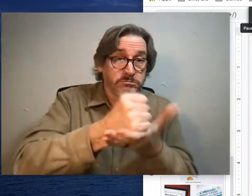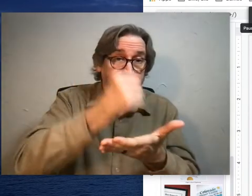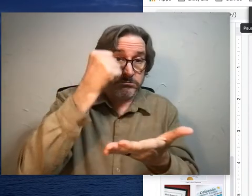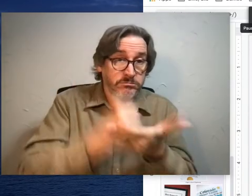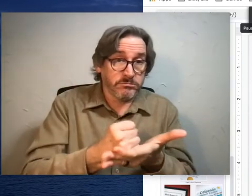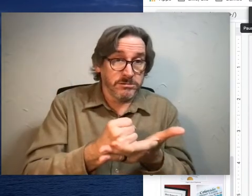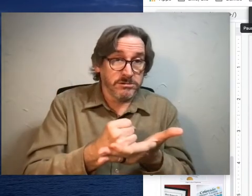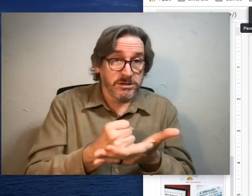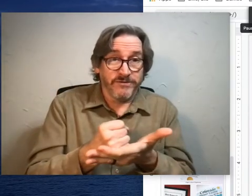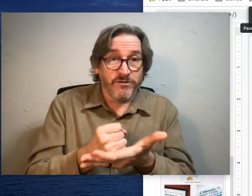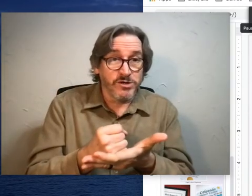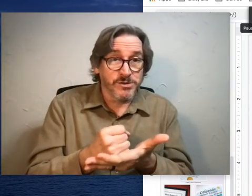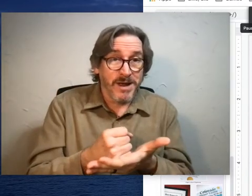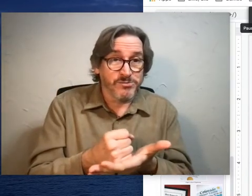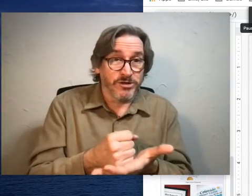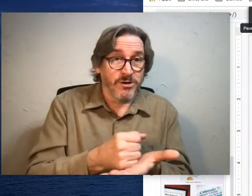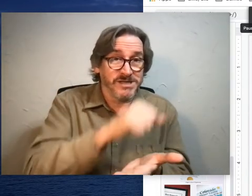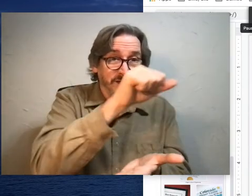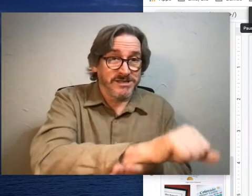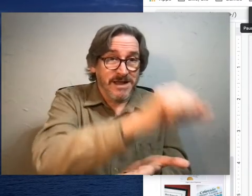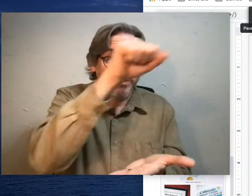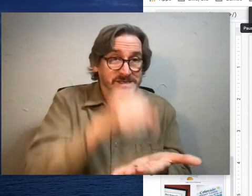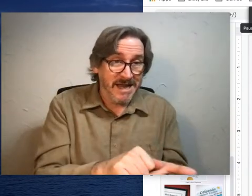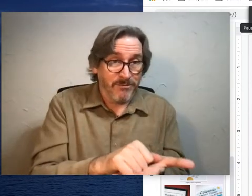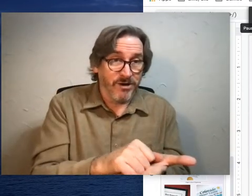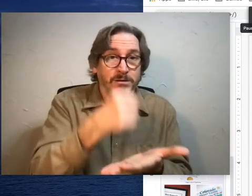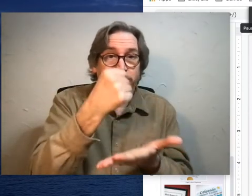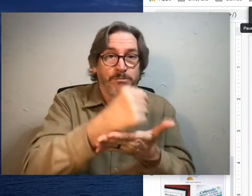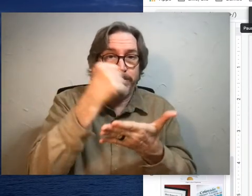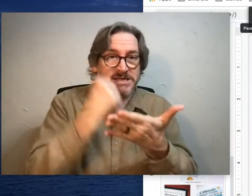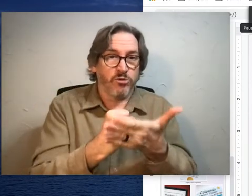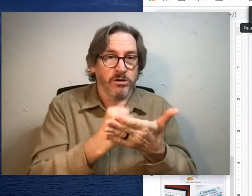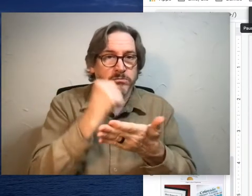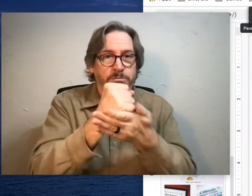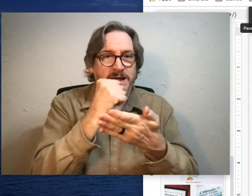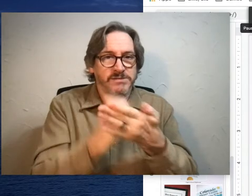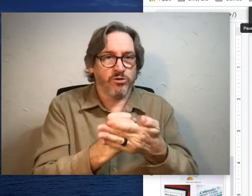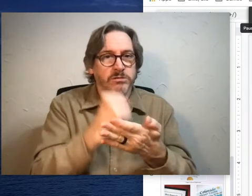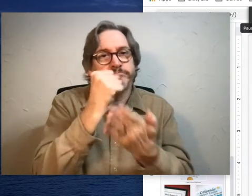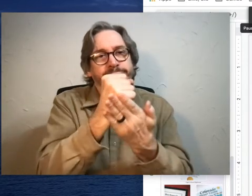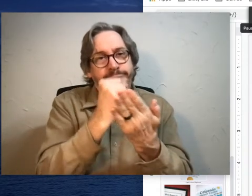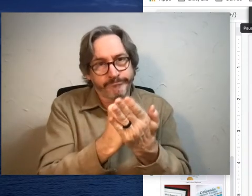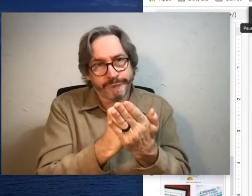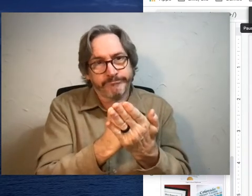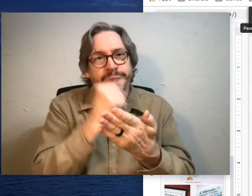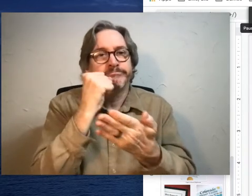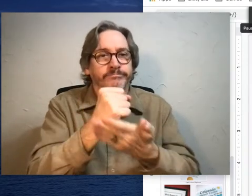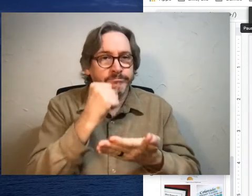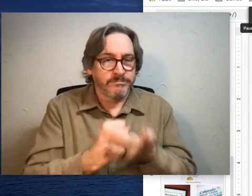Passport. If you ever use your passport, they always like stamp, right? Passport.